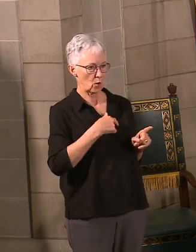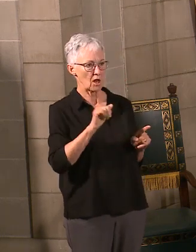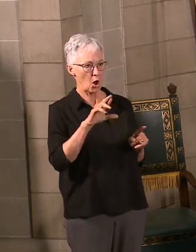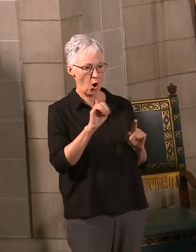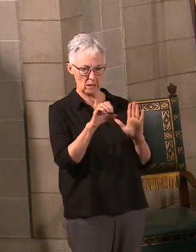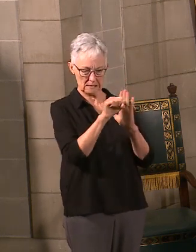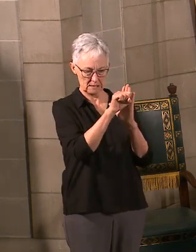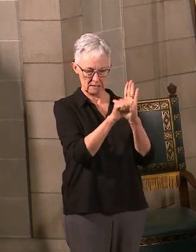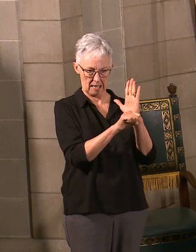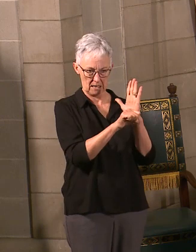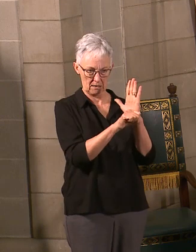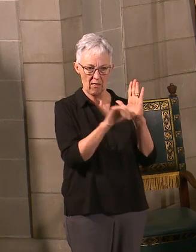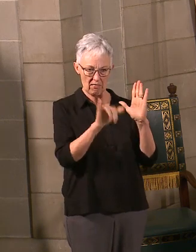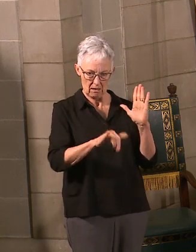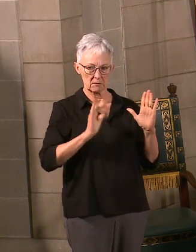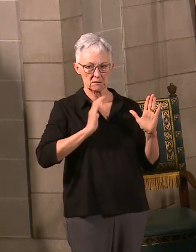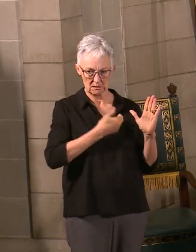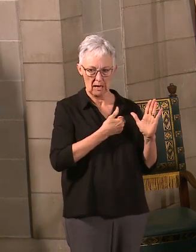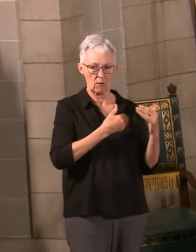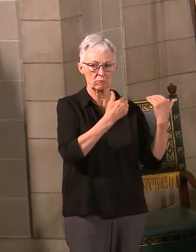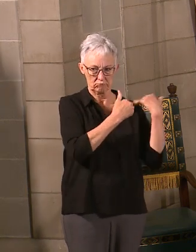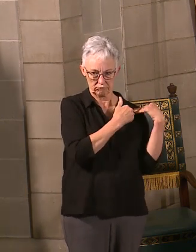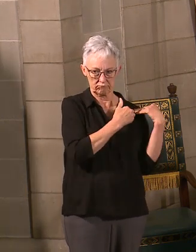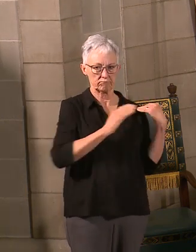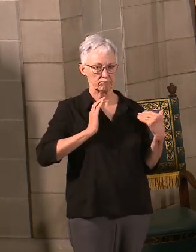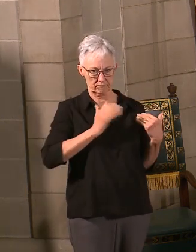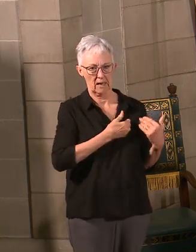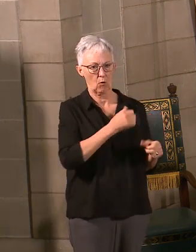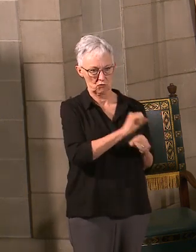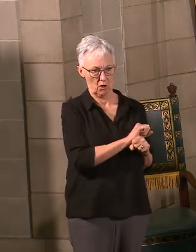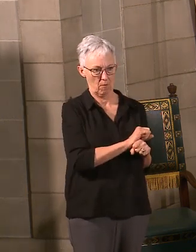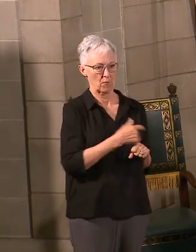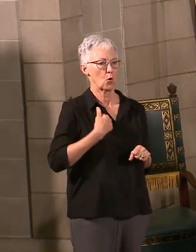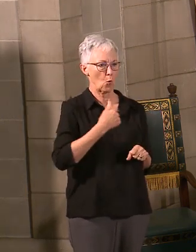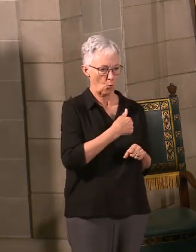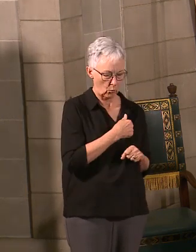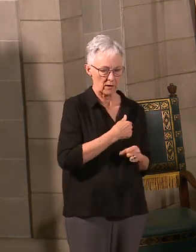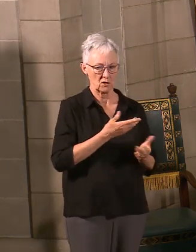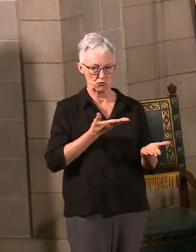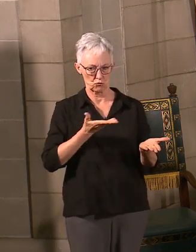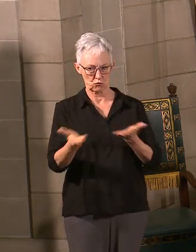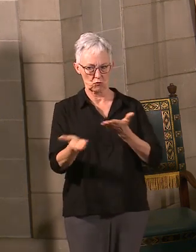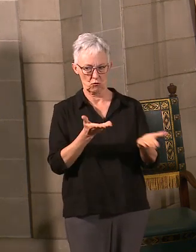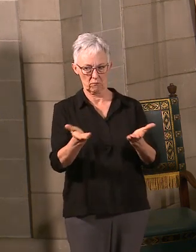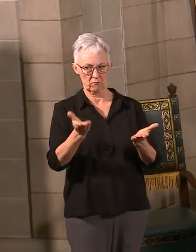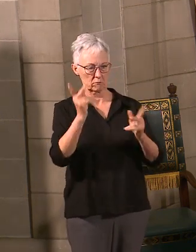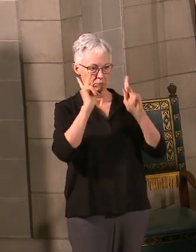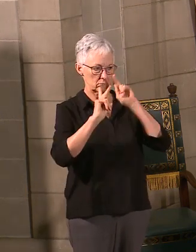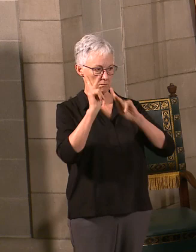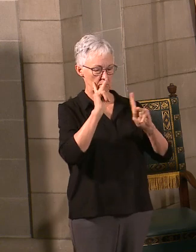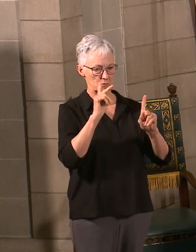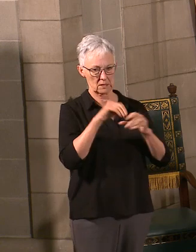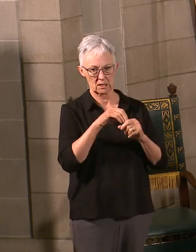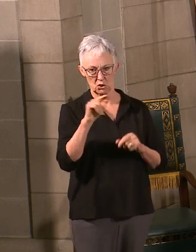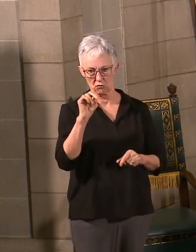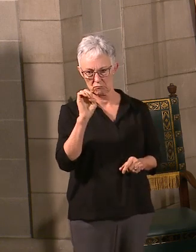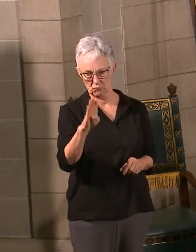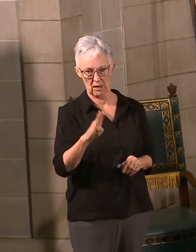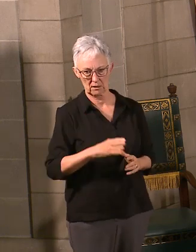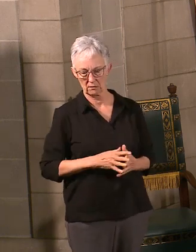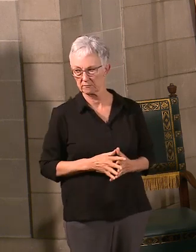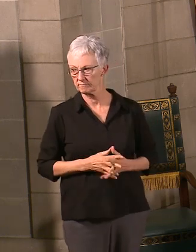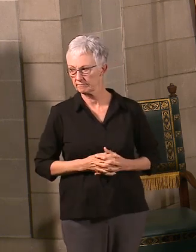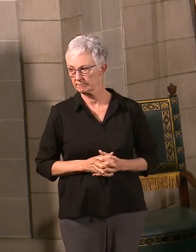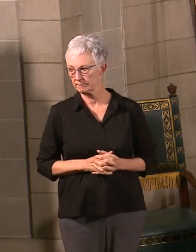supposed to be doing these things. This is what we do. This is our jobs to help serve people. That's why we are here to be able to do that. We have a question from